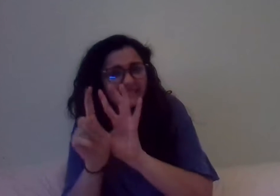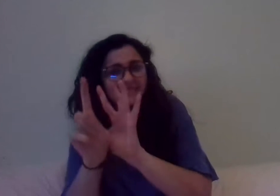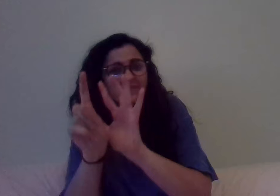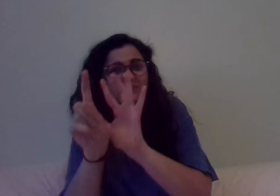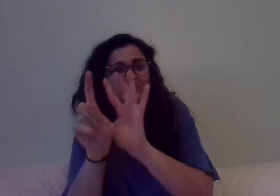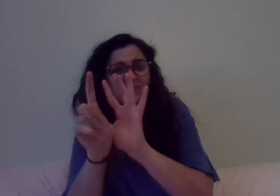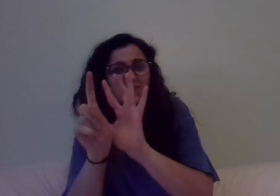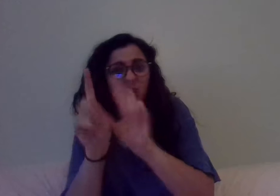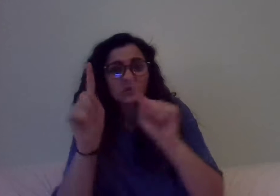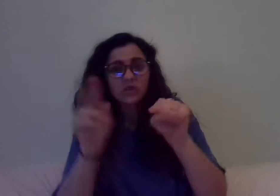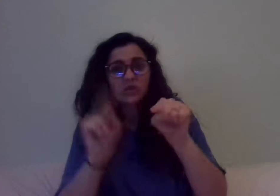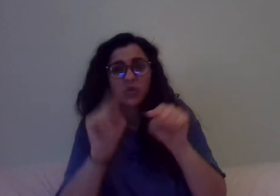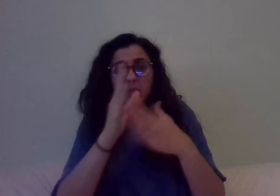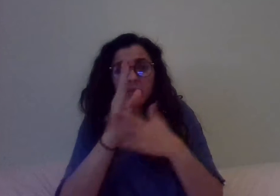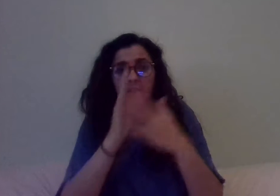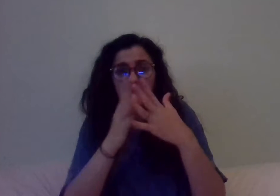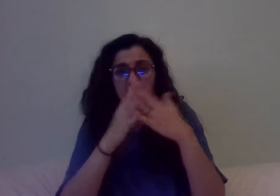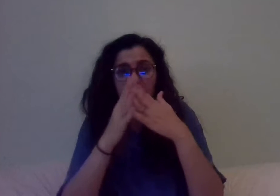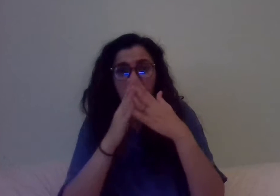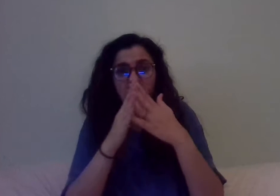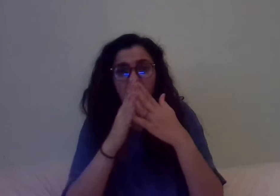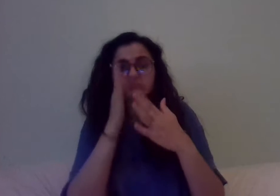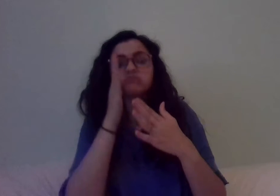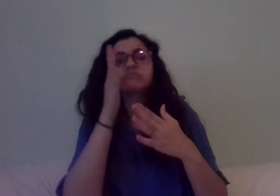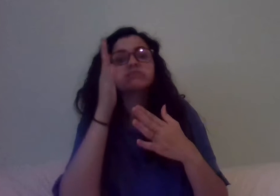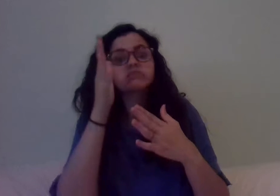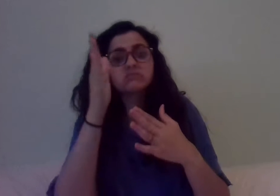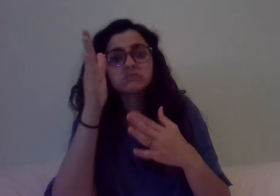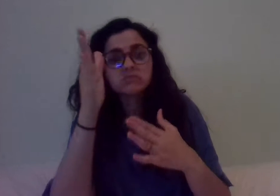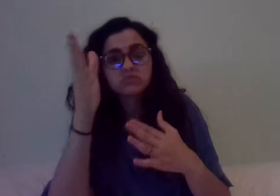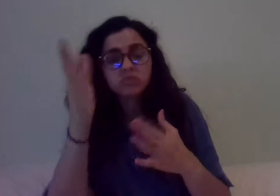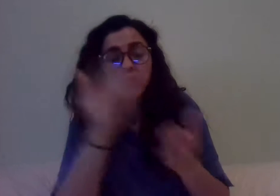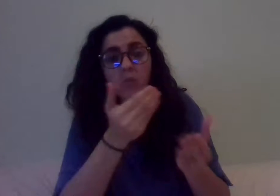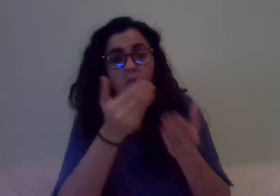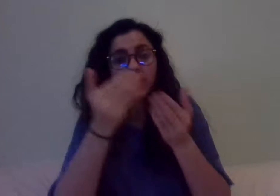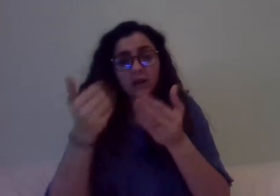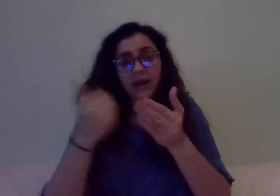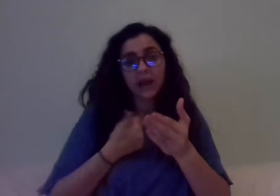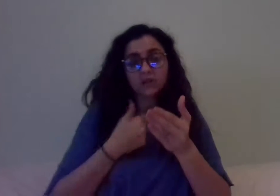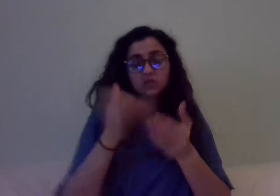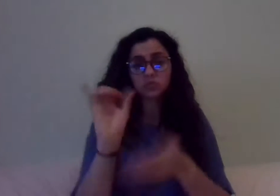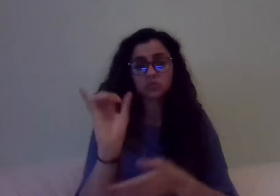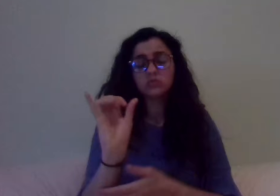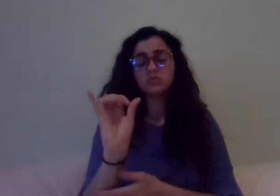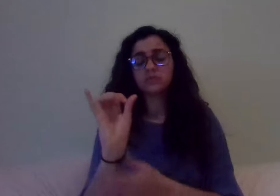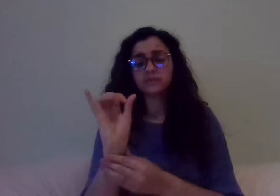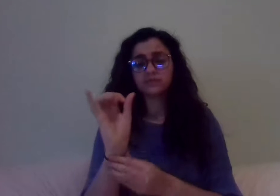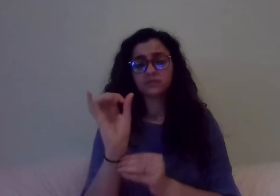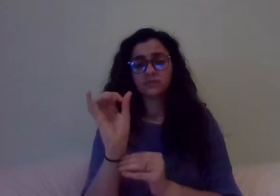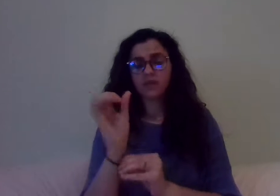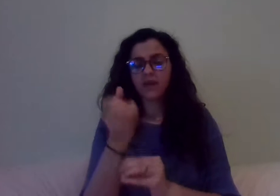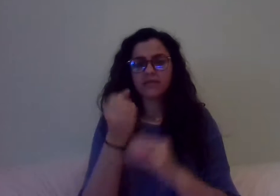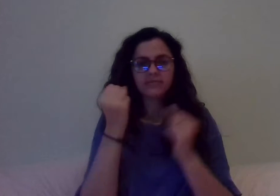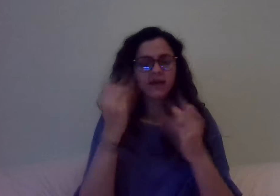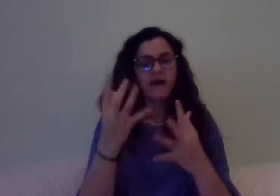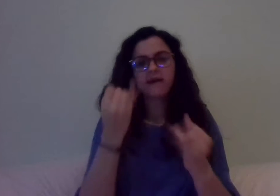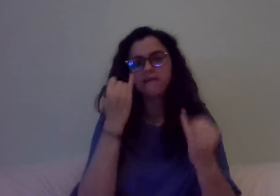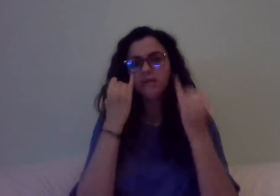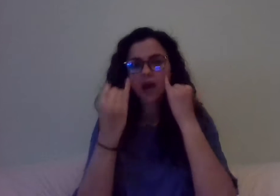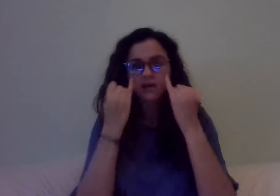of these coded words that were associated with the Underground Railroad, such as a conductor or a station, all of this